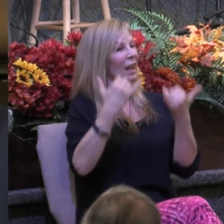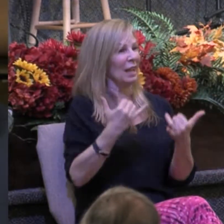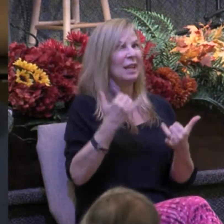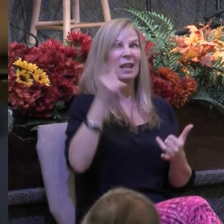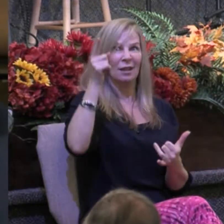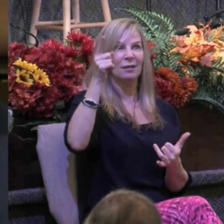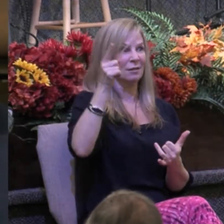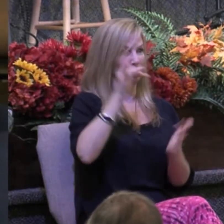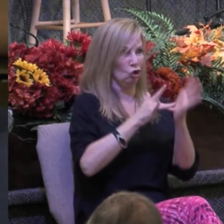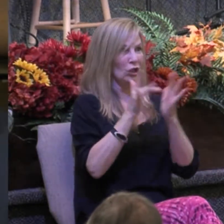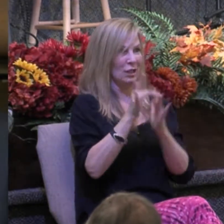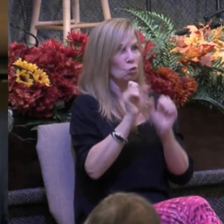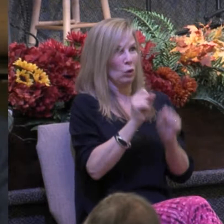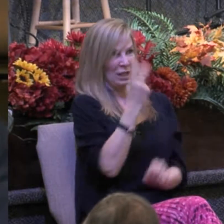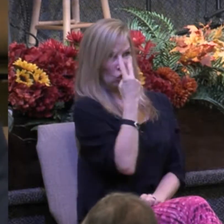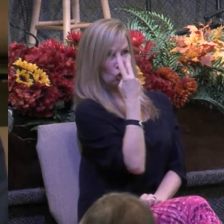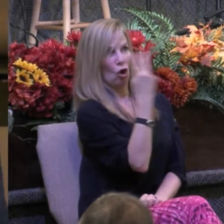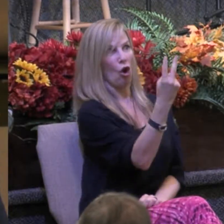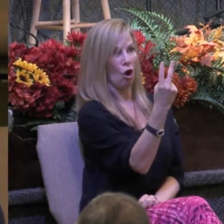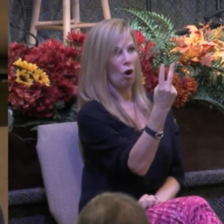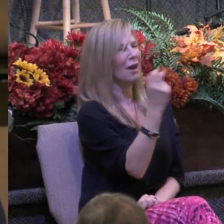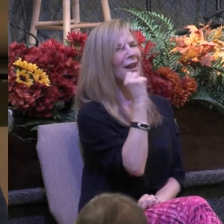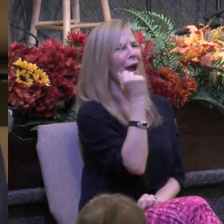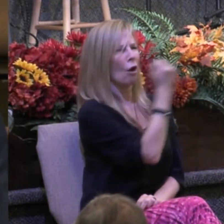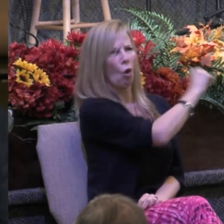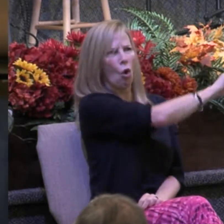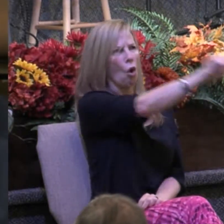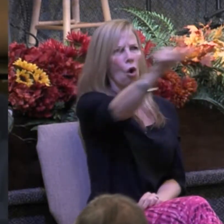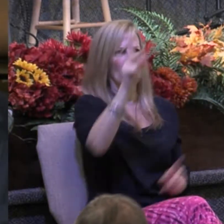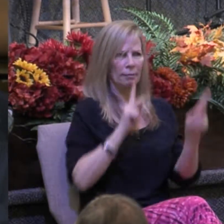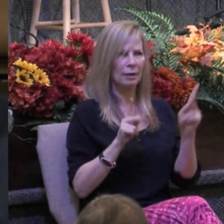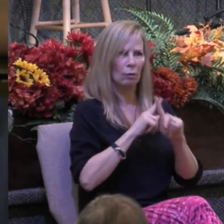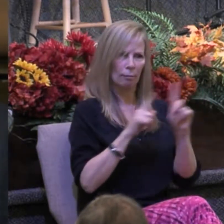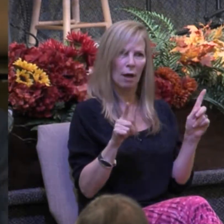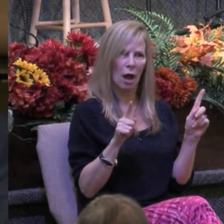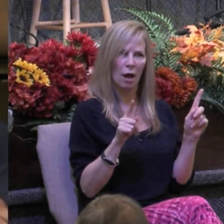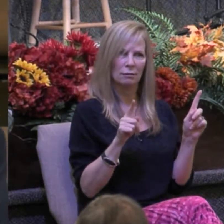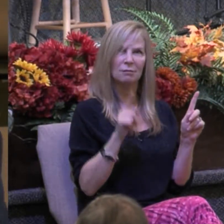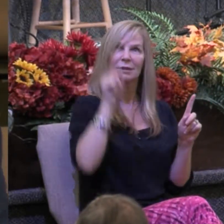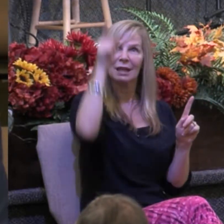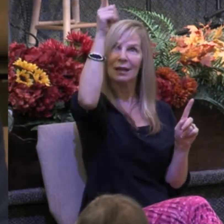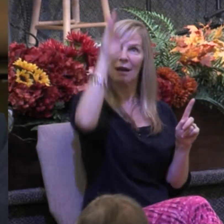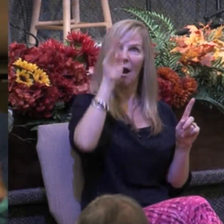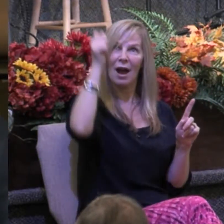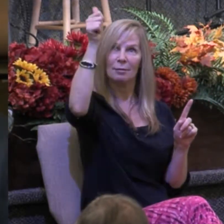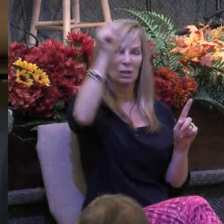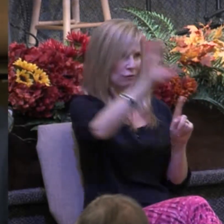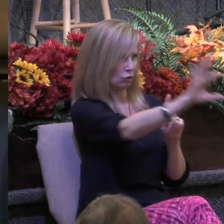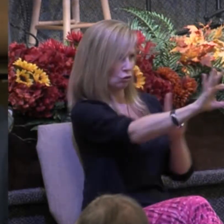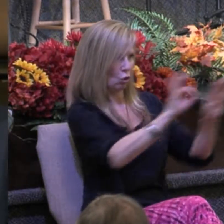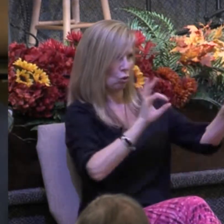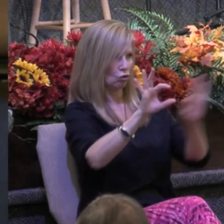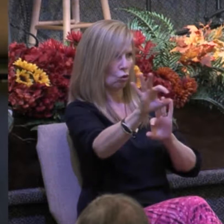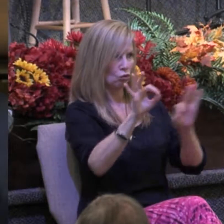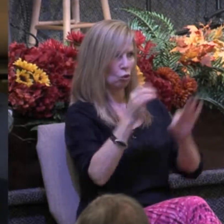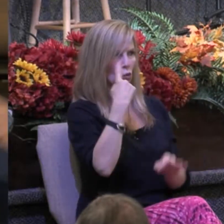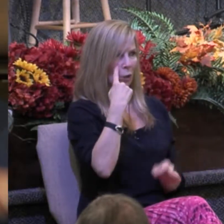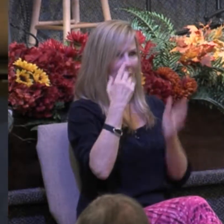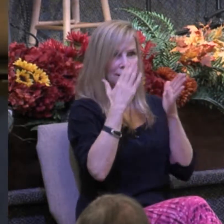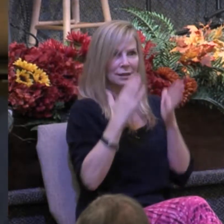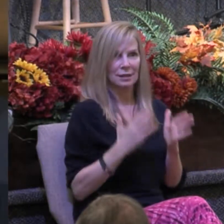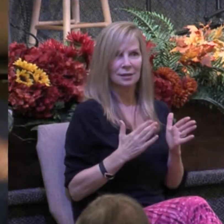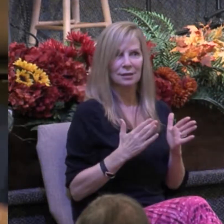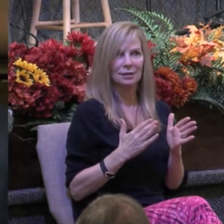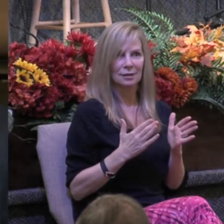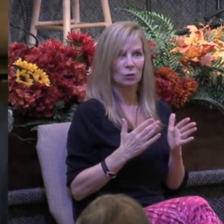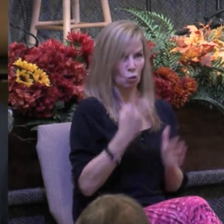the people, but to witnesses who were chosen beforehand by God." Now he explains, that is to us. He's talking about meeting with